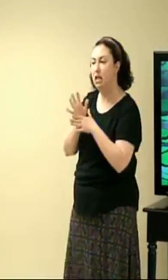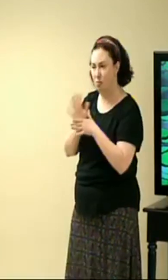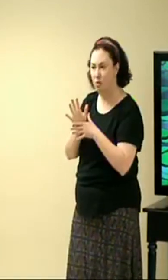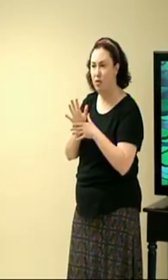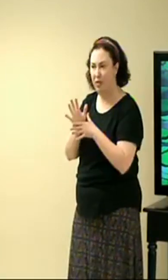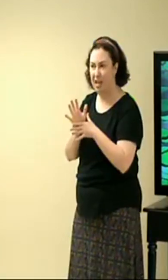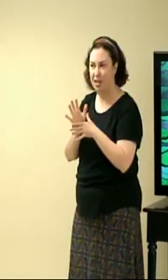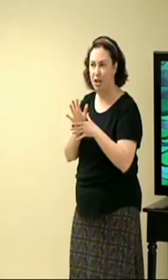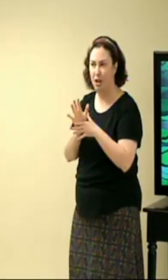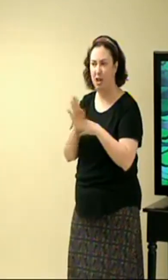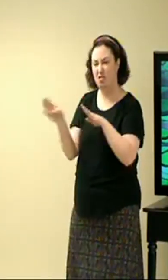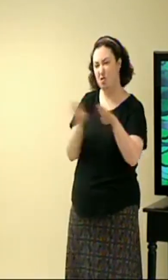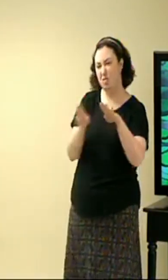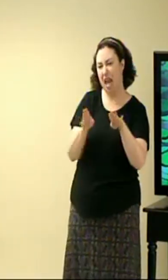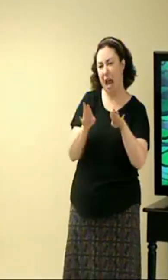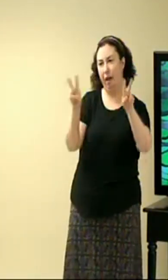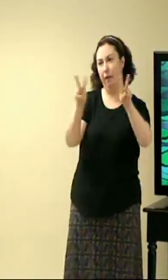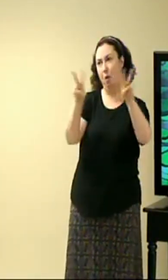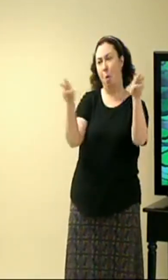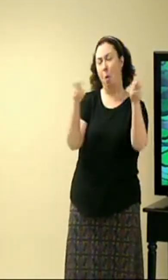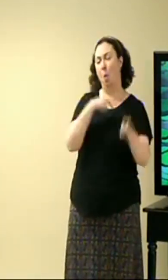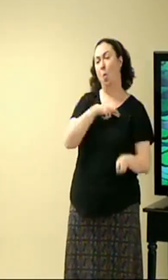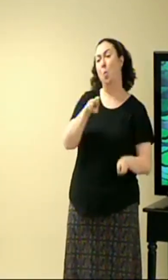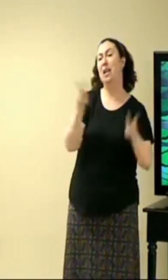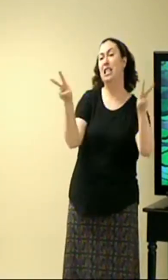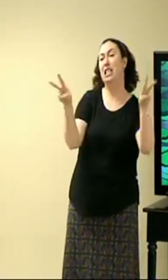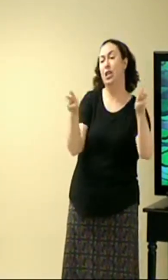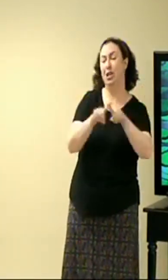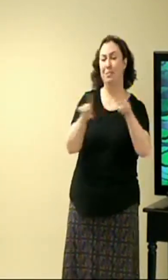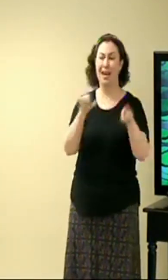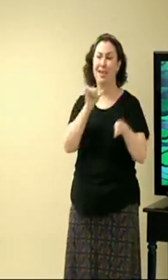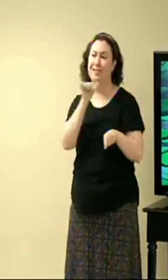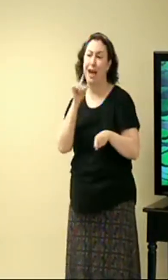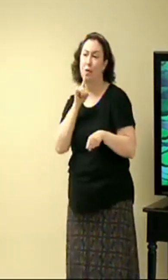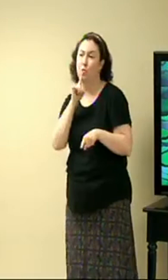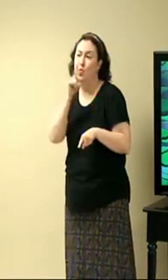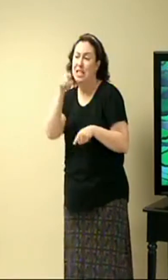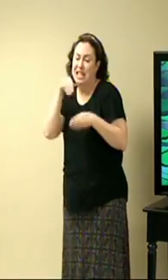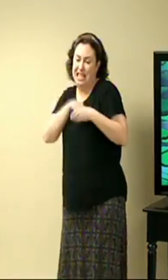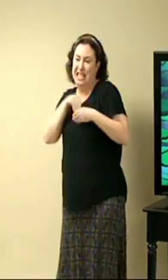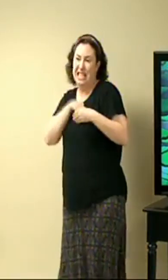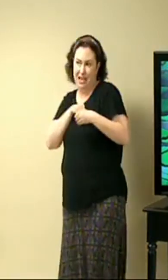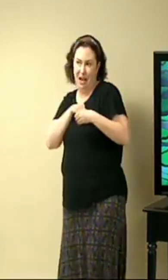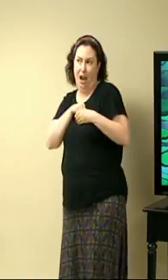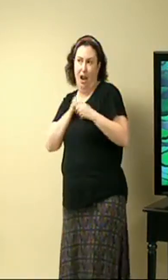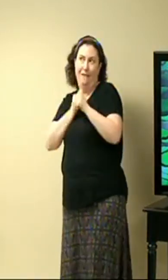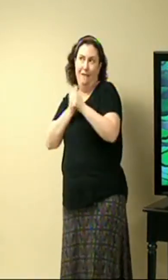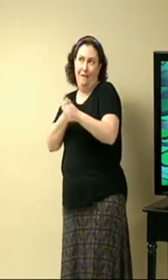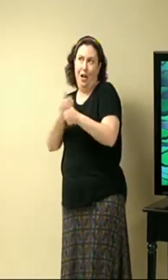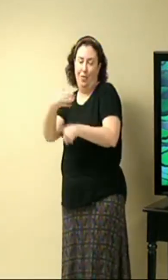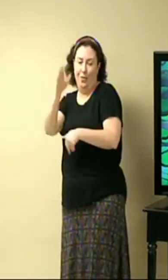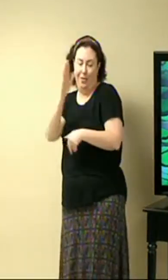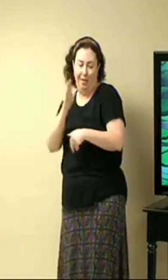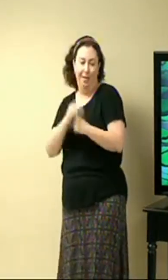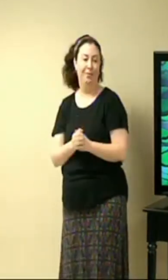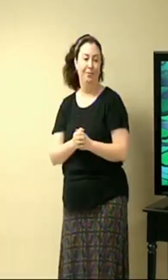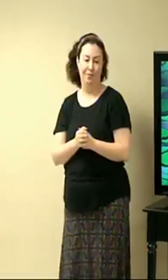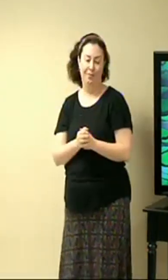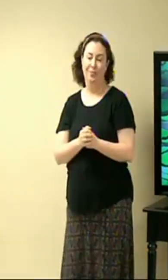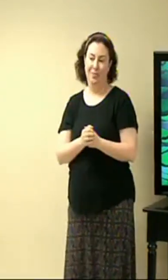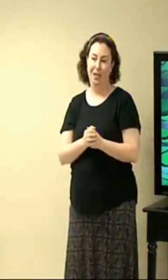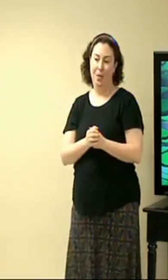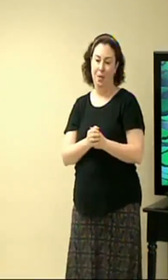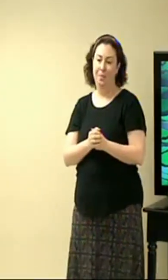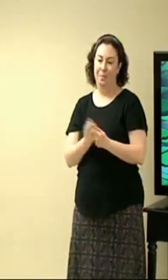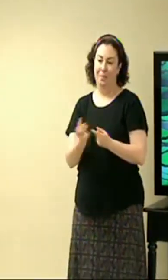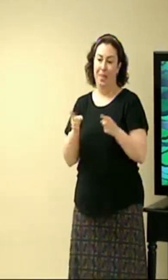learned last week that the Gospel of John, many people refer to it as the spiritual gospel. It means that when you read the Gospel of John, you